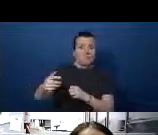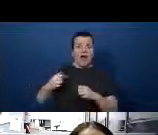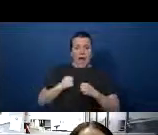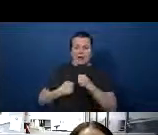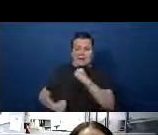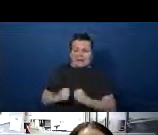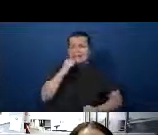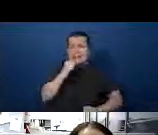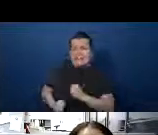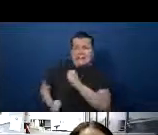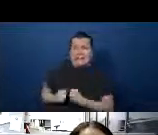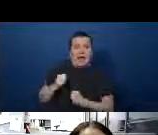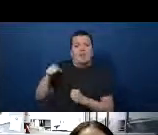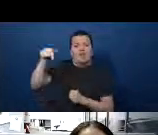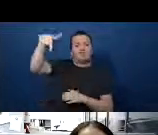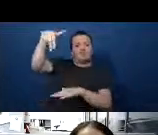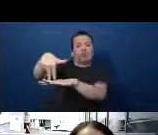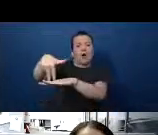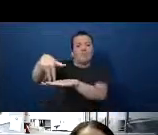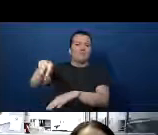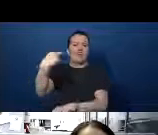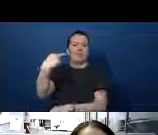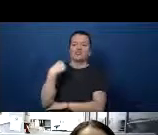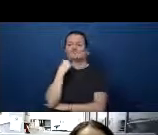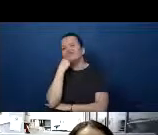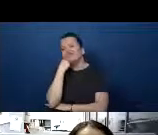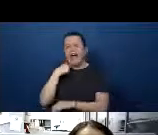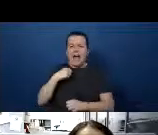of teasing made me feel very bad. Next slide.